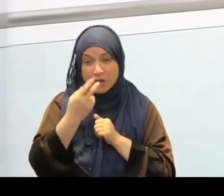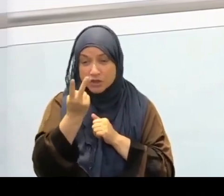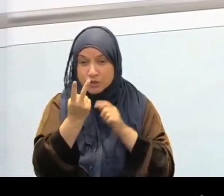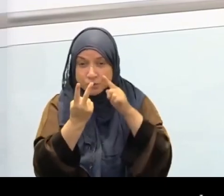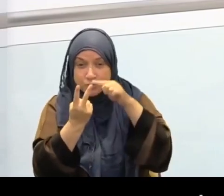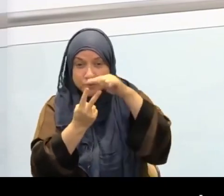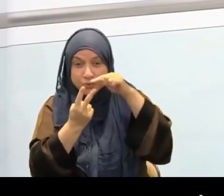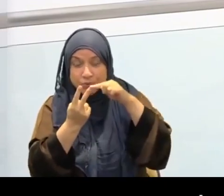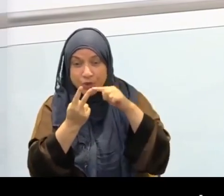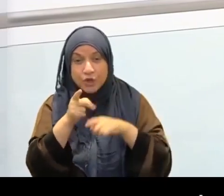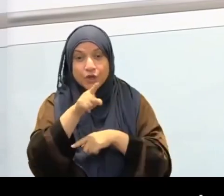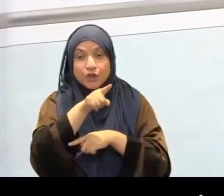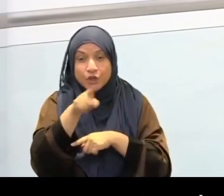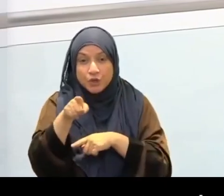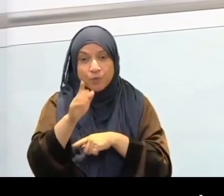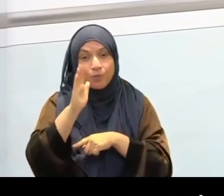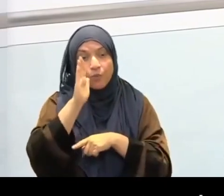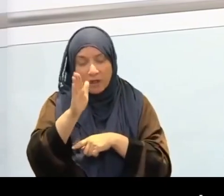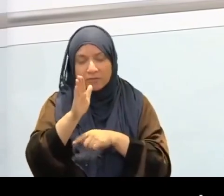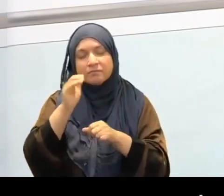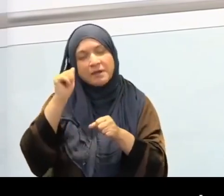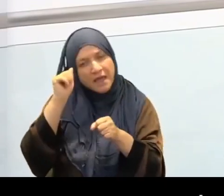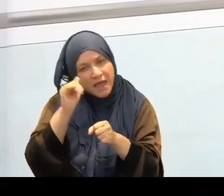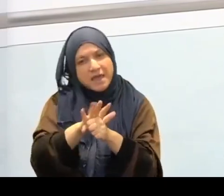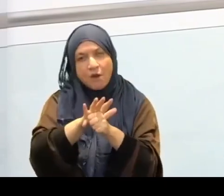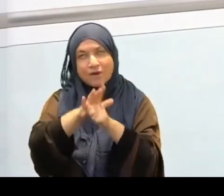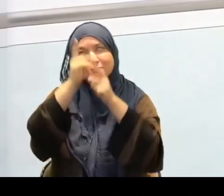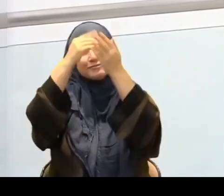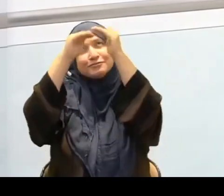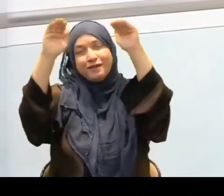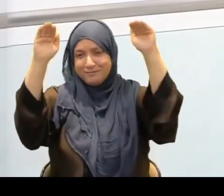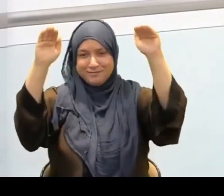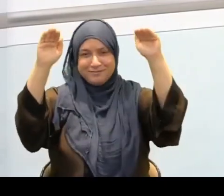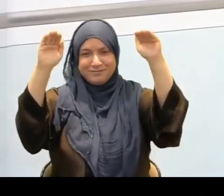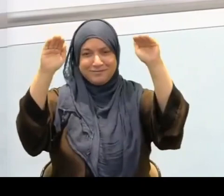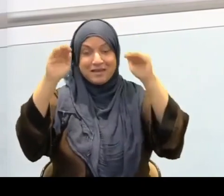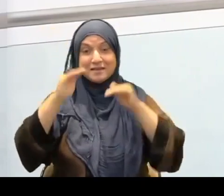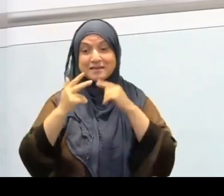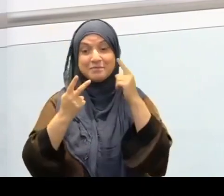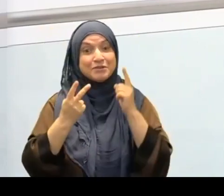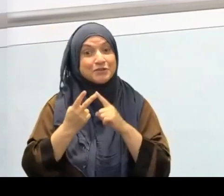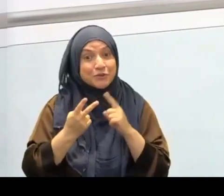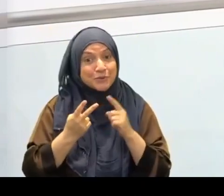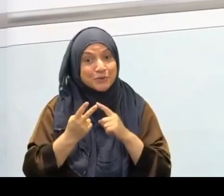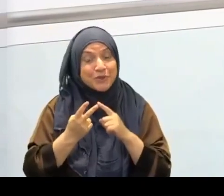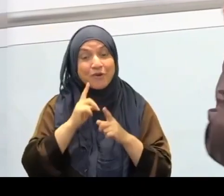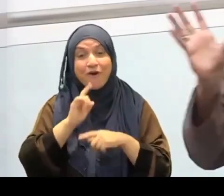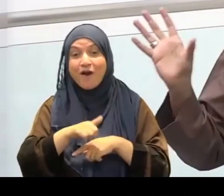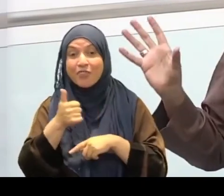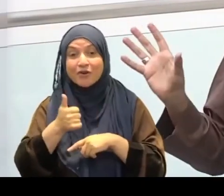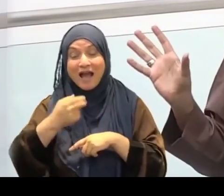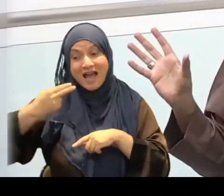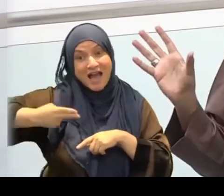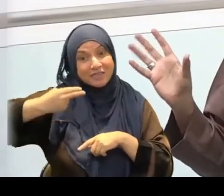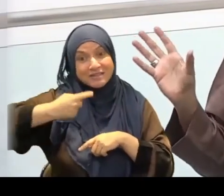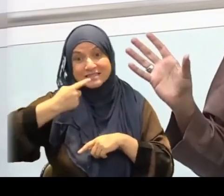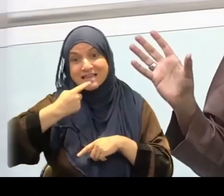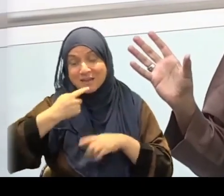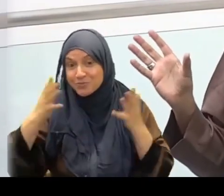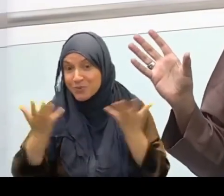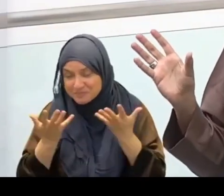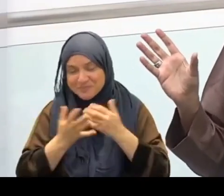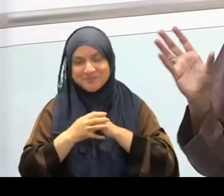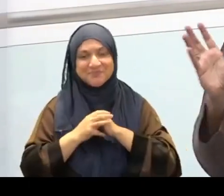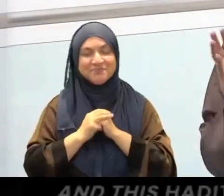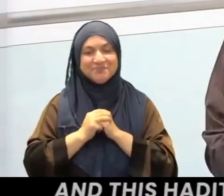Jannah. Now there's another hadith which all falls within this. So if you think about these two, how do you branch out from these